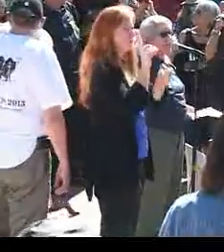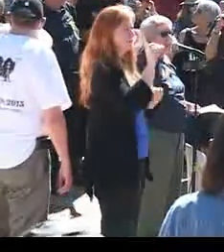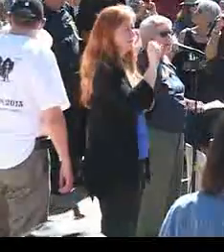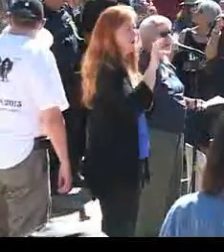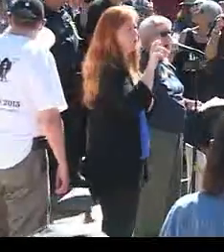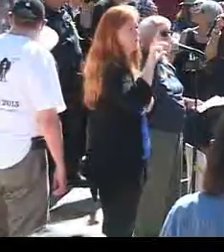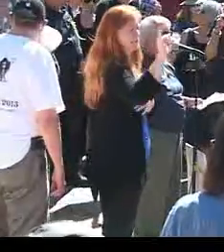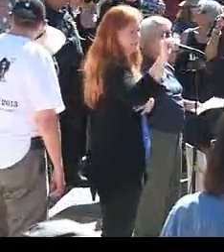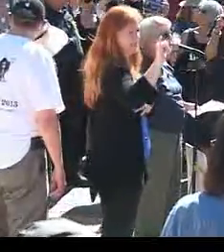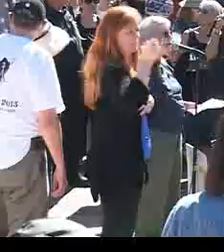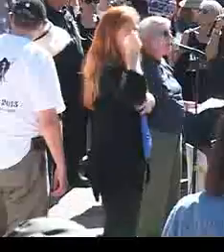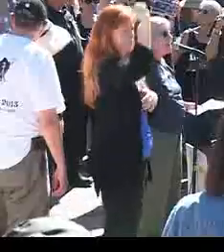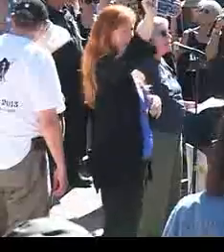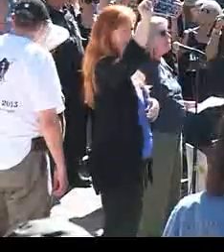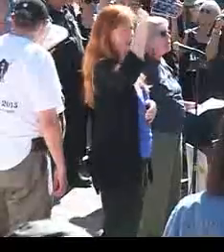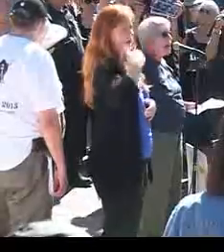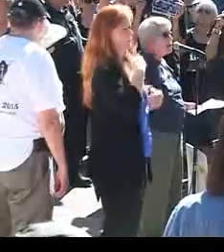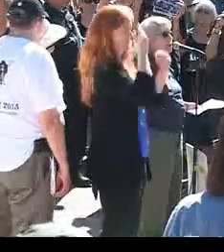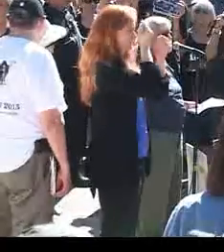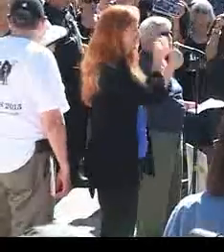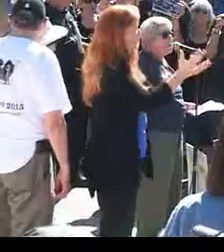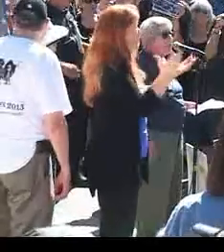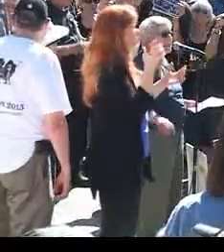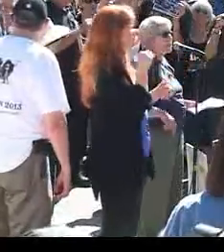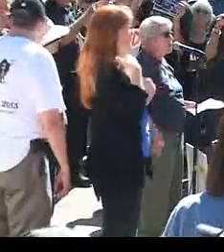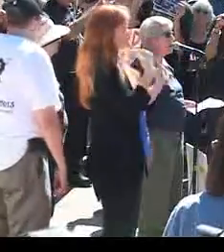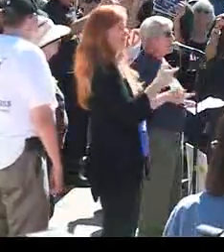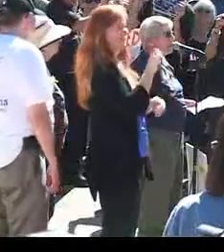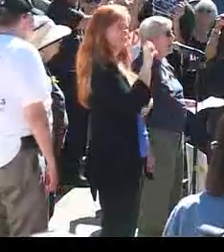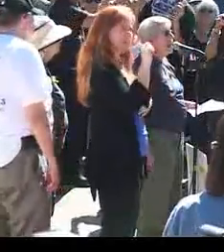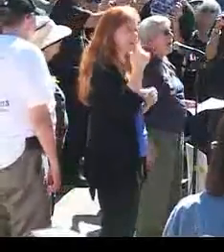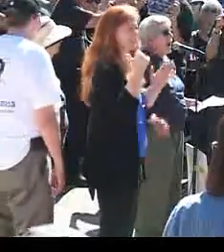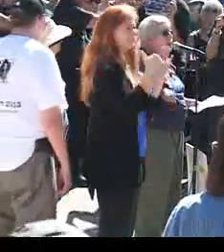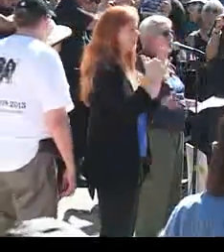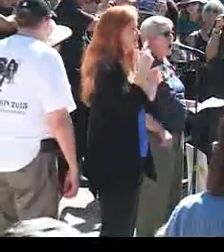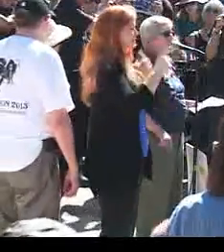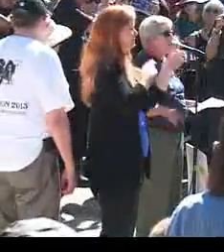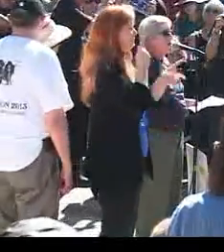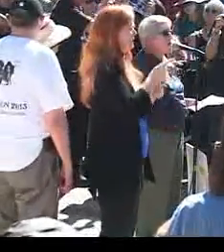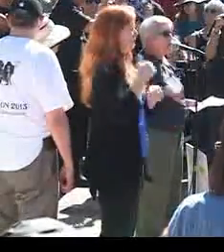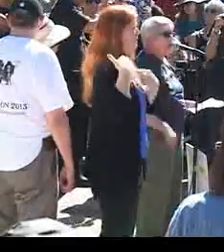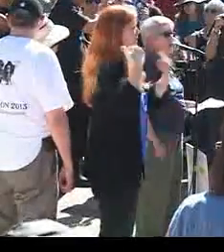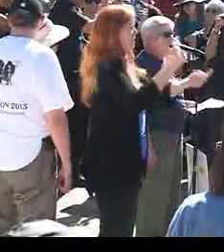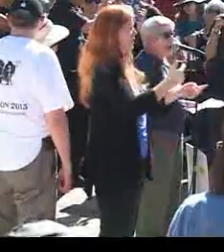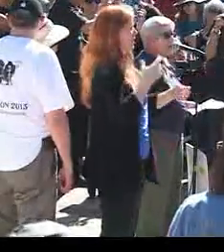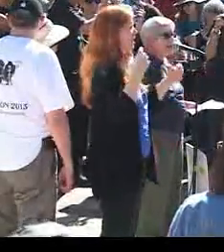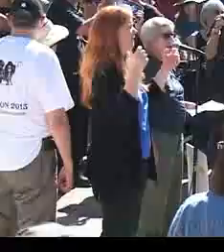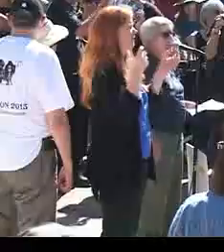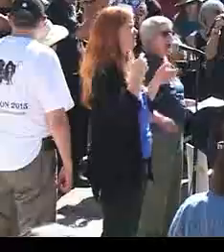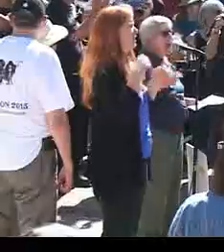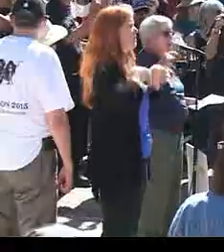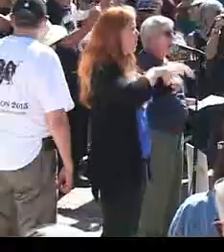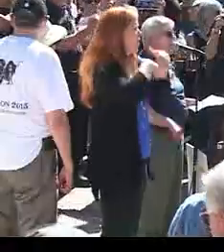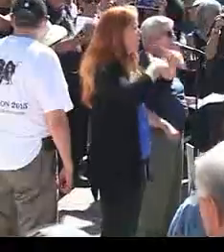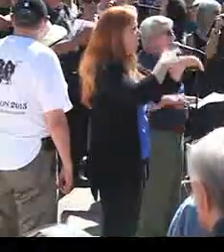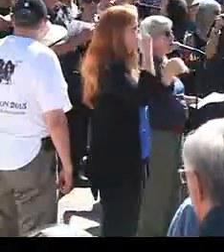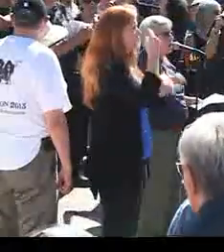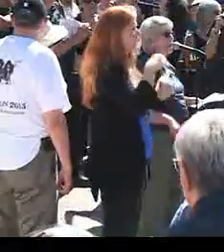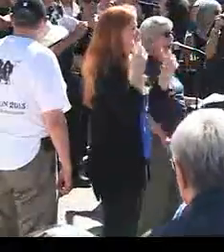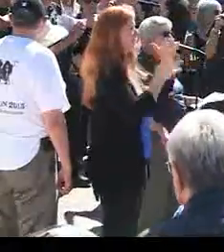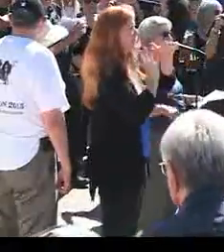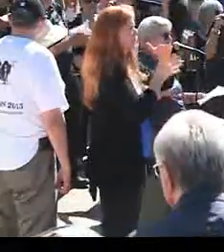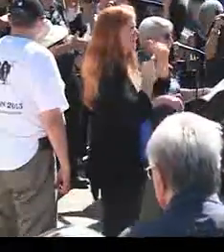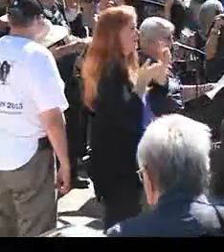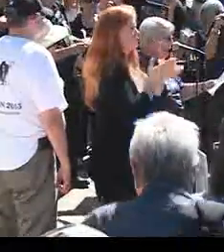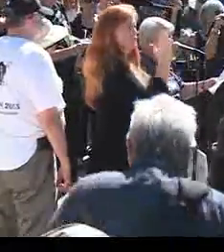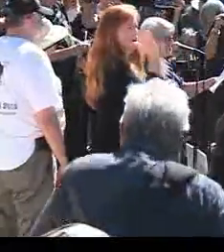to say that in the last years, tens of thousands of people in this country have marched for immigration rights, have demanded the